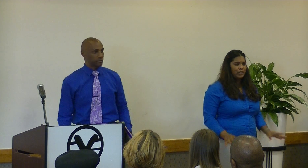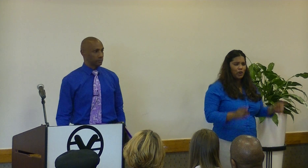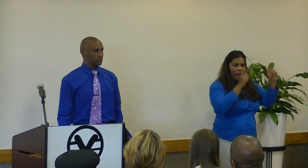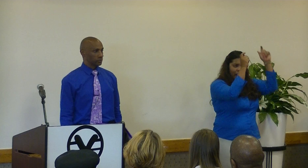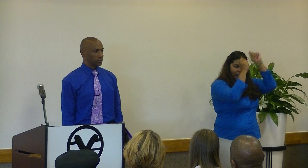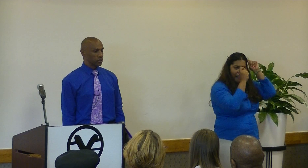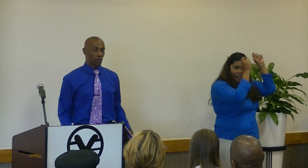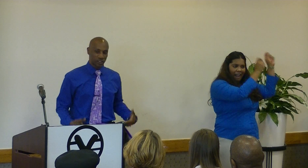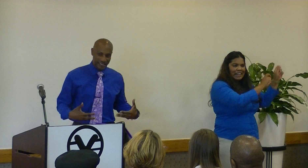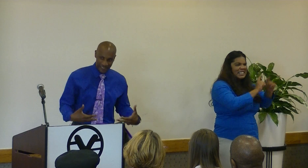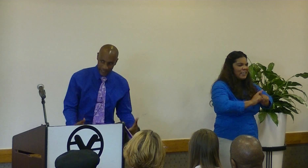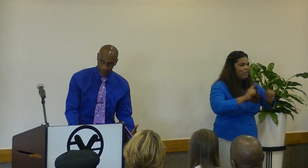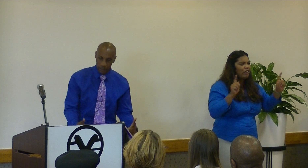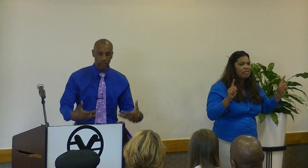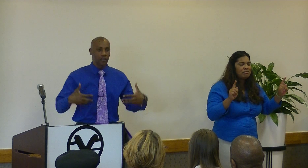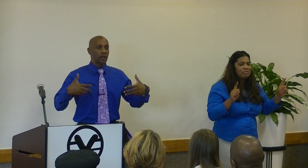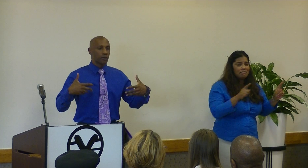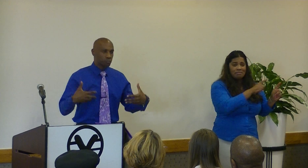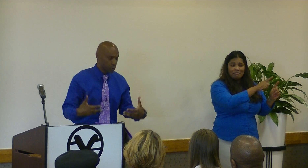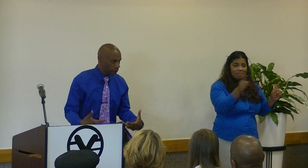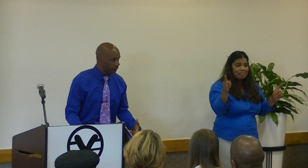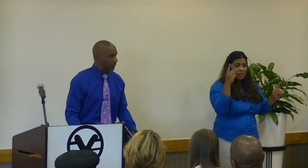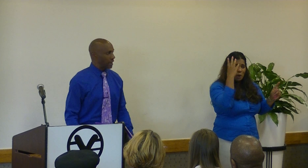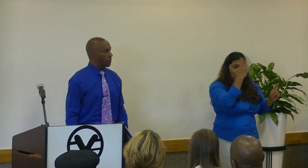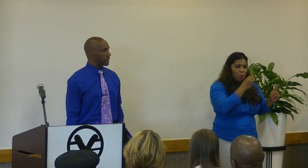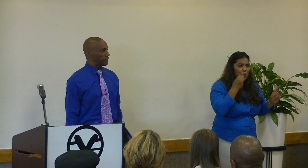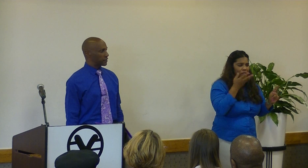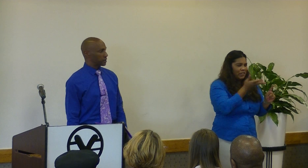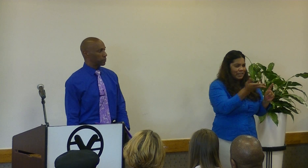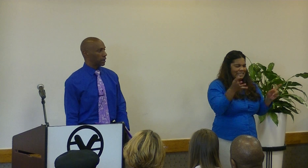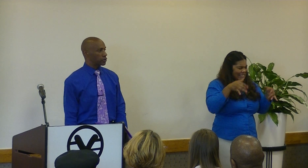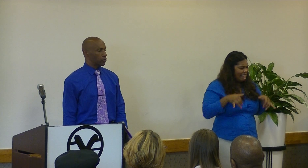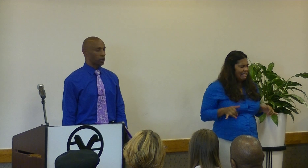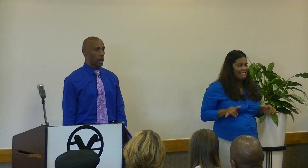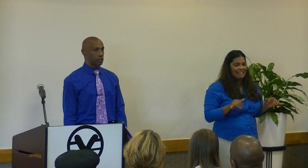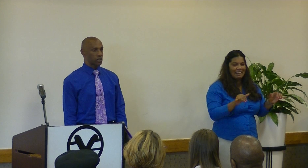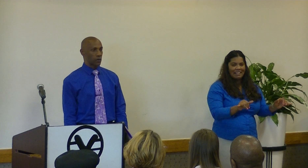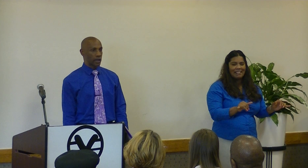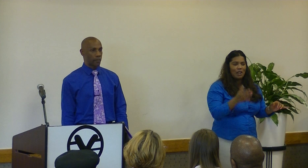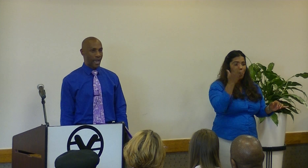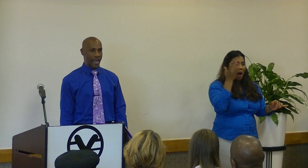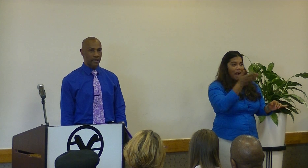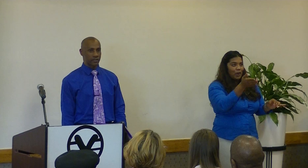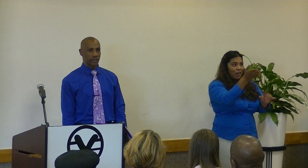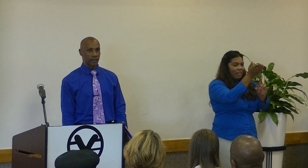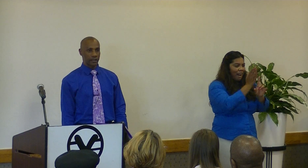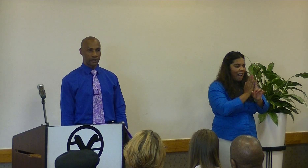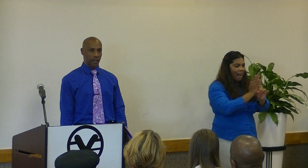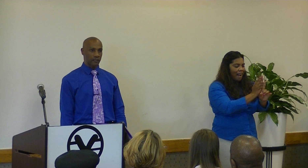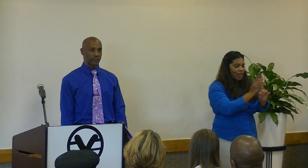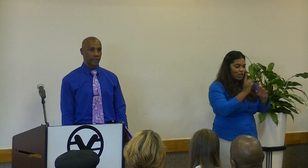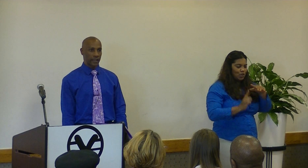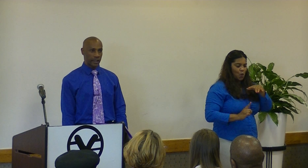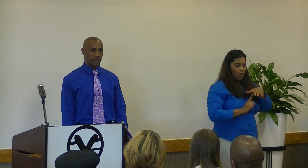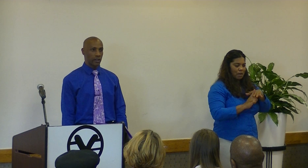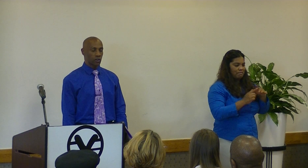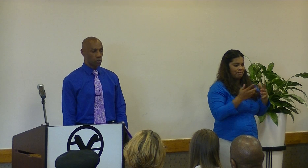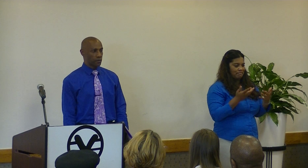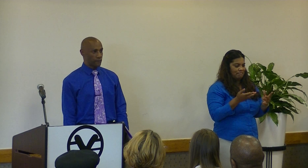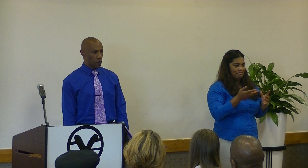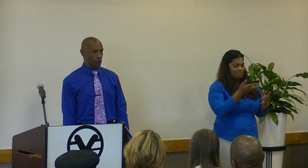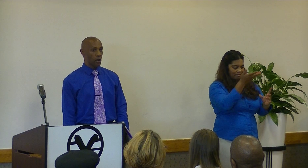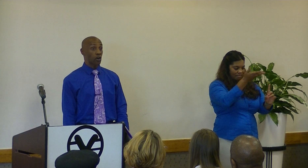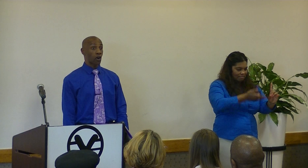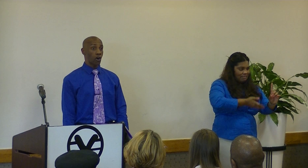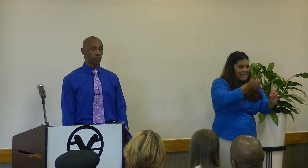hat, you're still beautiful and magnificent because you are God showing up as itself in